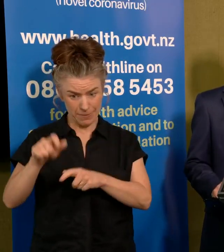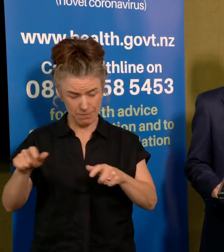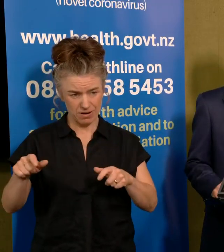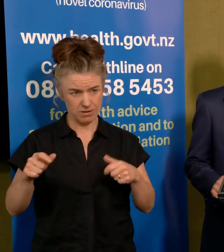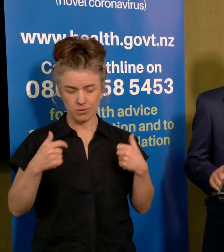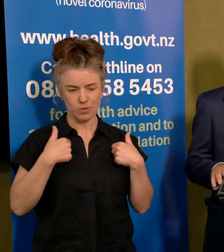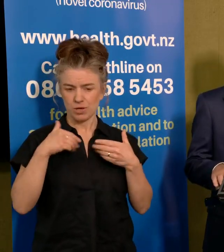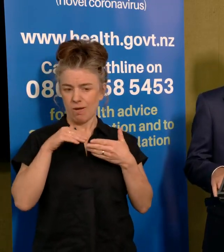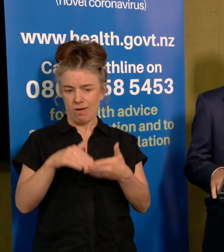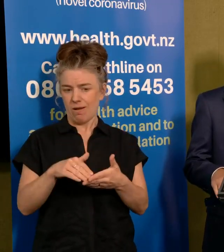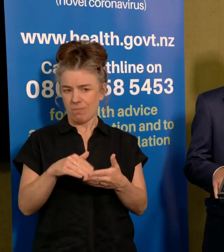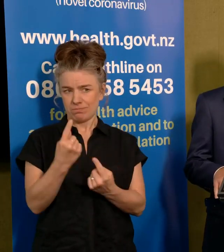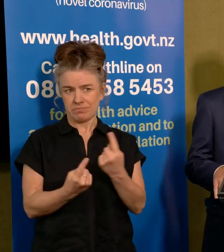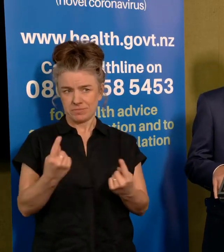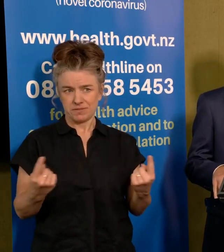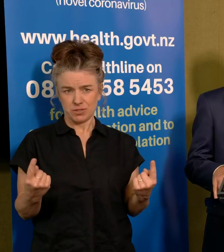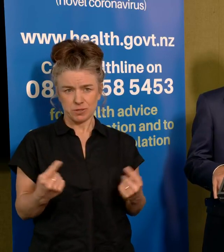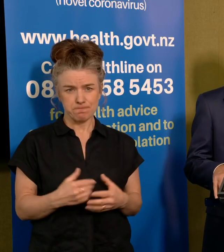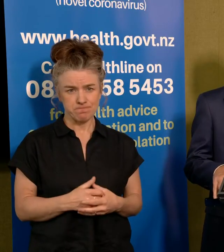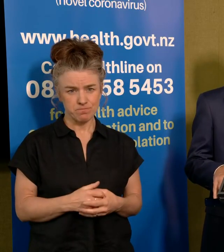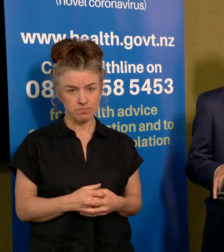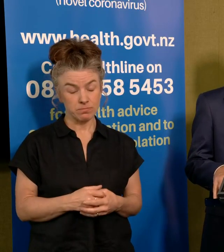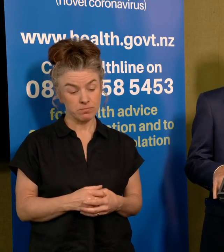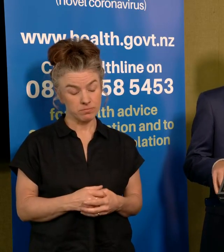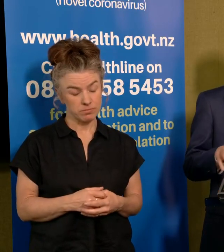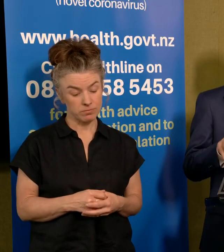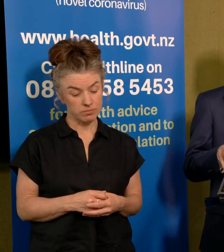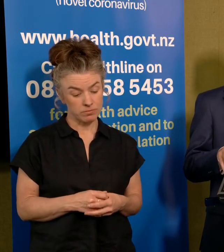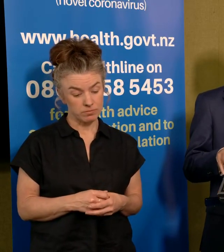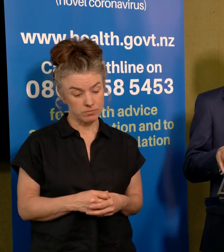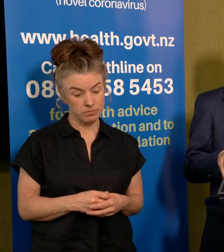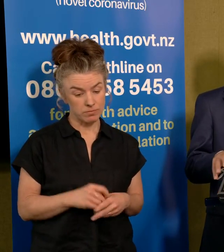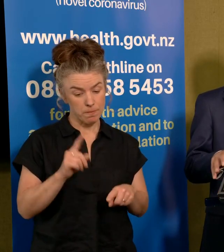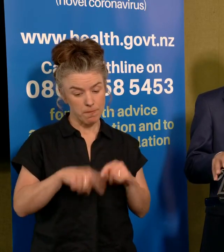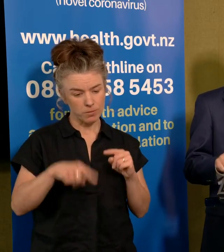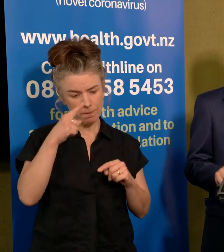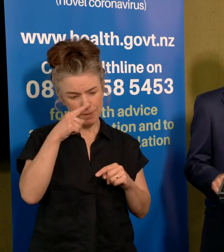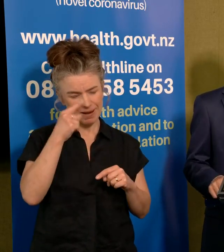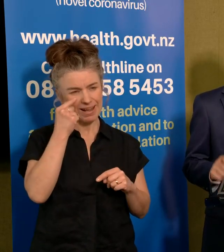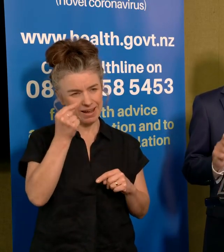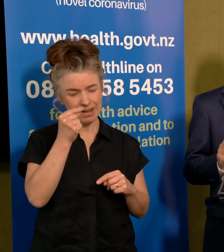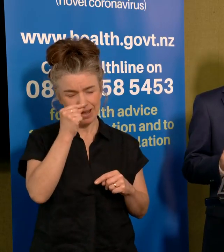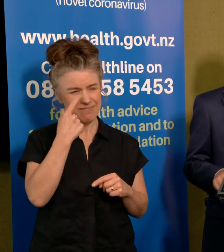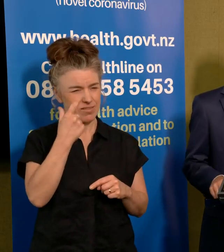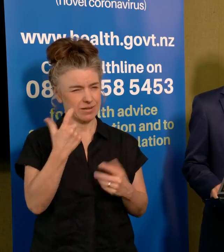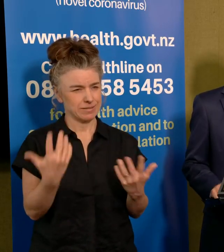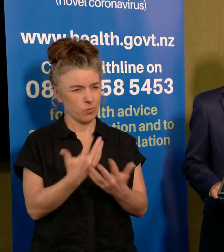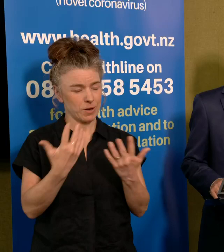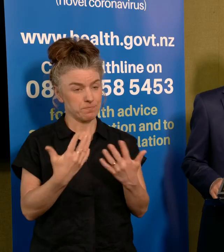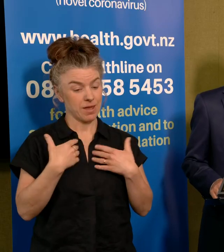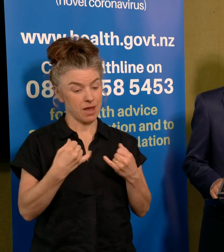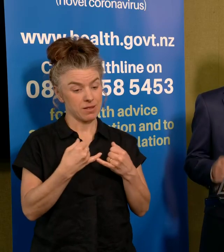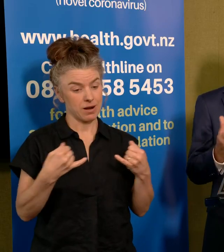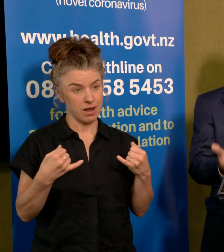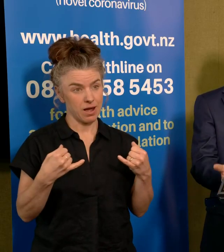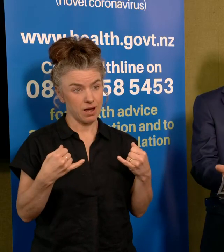anyone directly, and most people are able to find somewhere. In fact, Healthline has